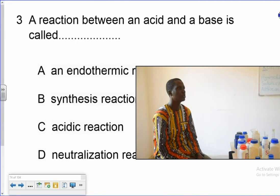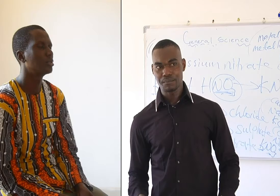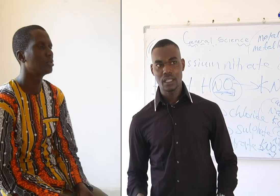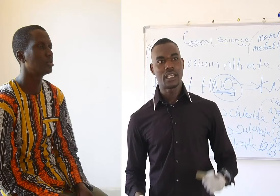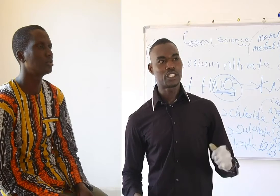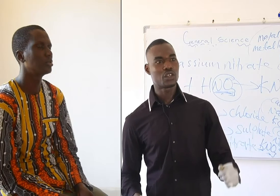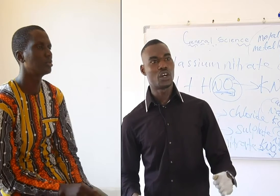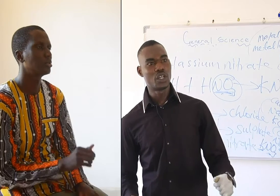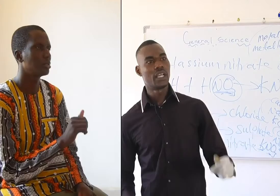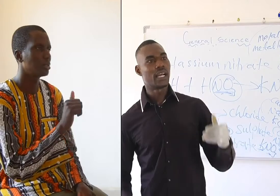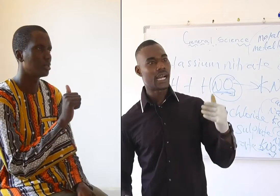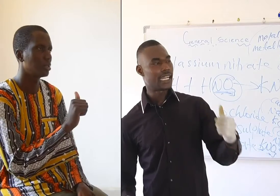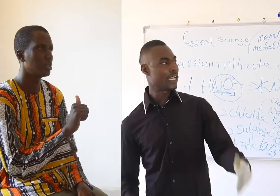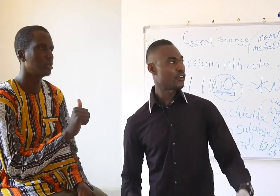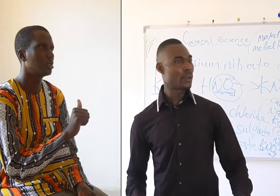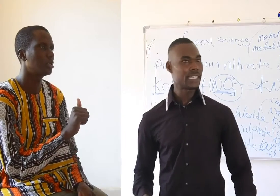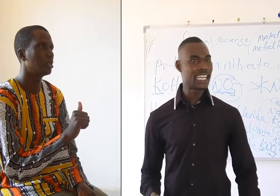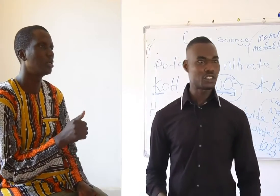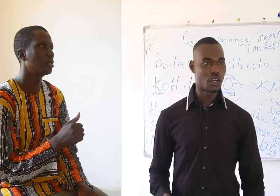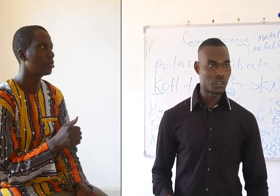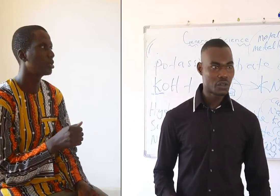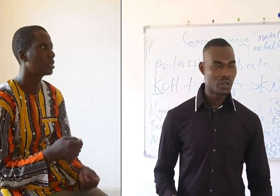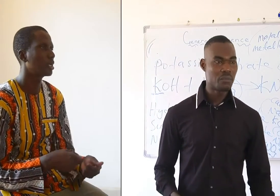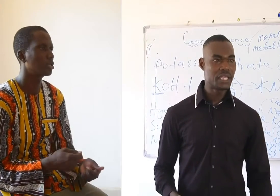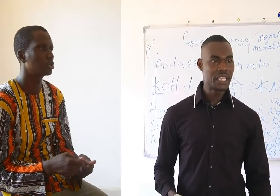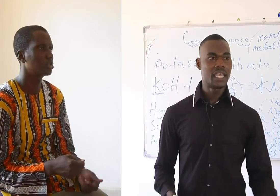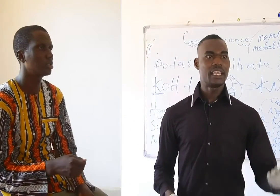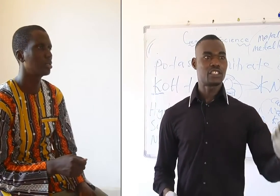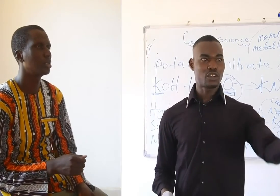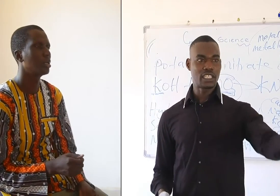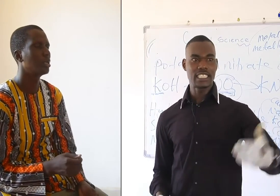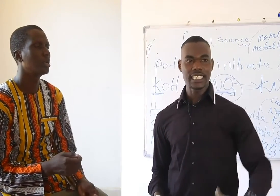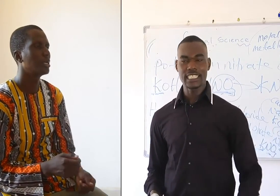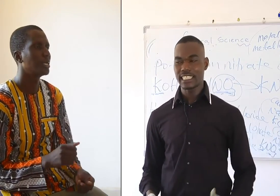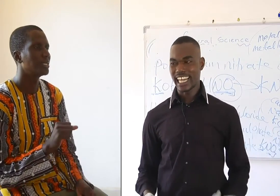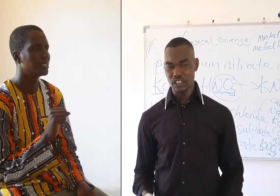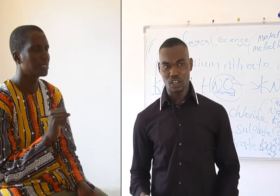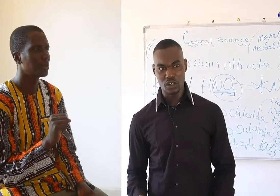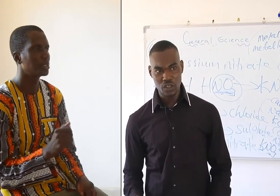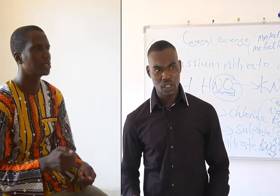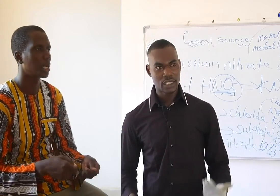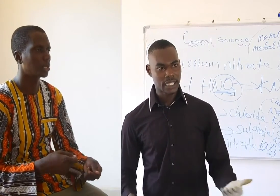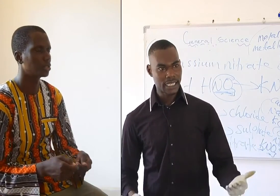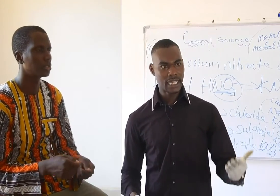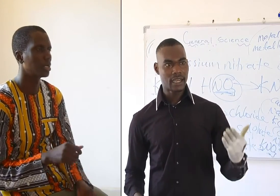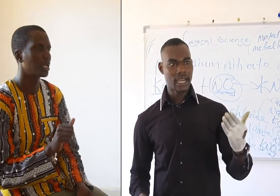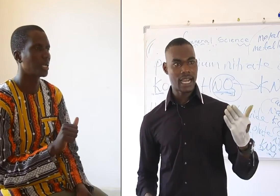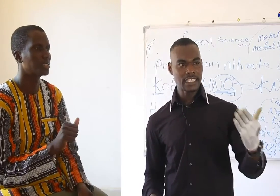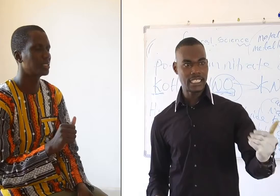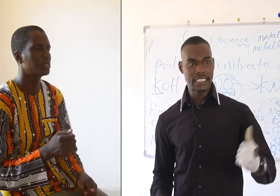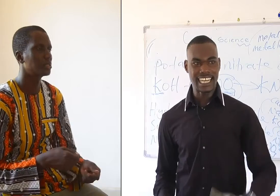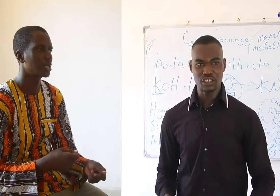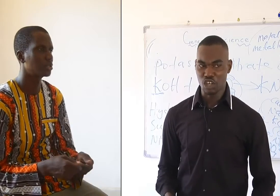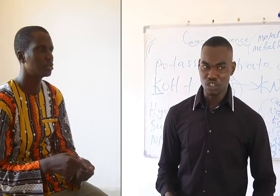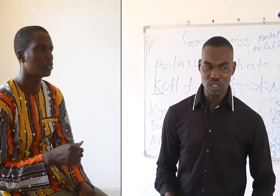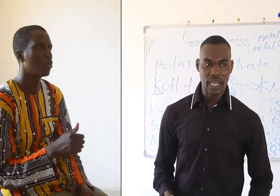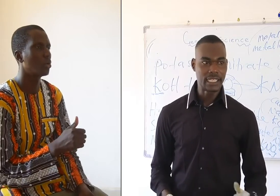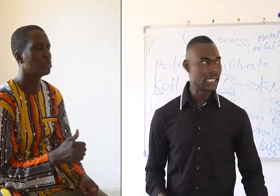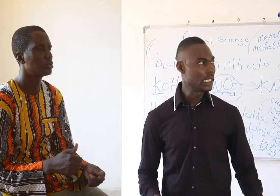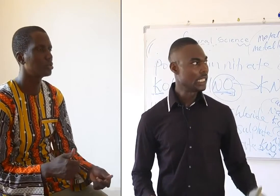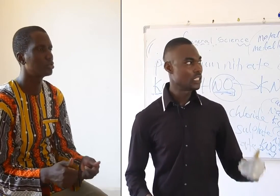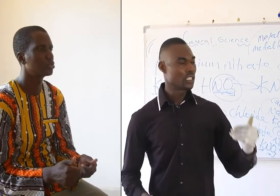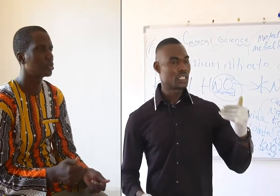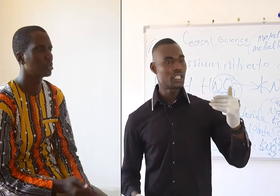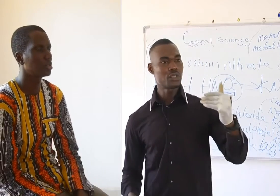what? It's called an endothermic reaction. B is called synthesis reaction. C, acidic reaction.